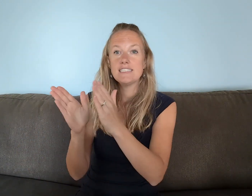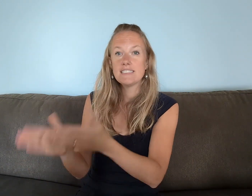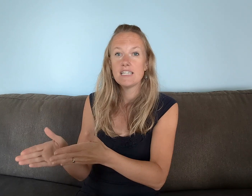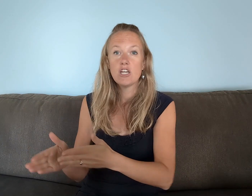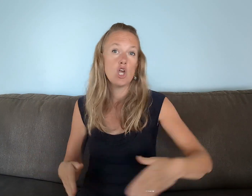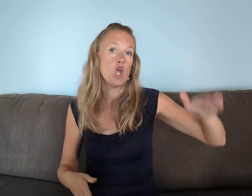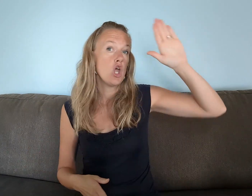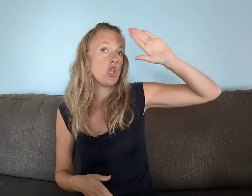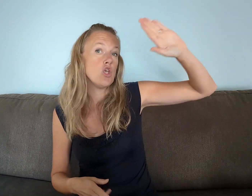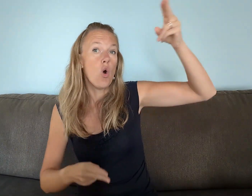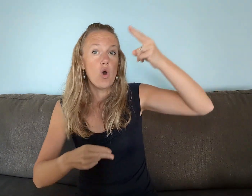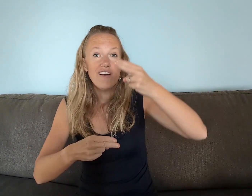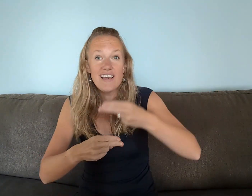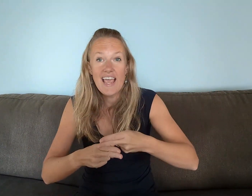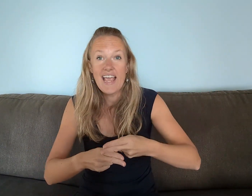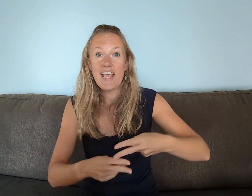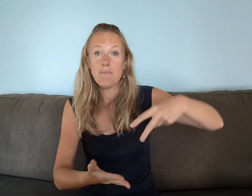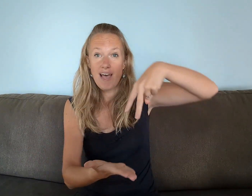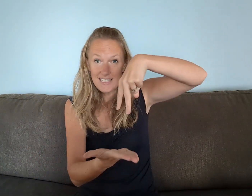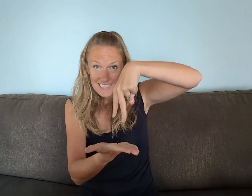positions. Your name